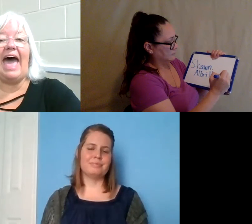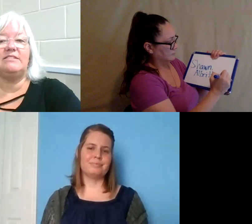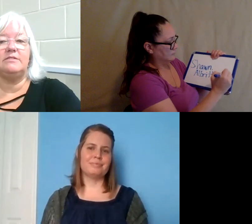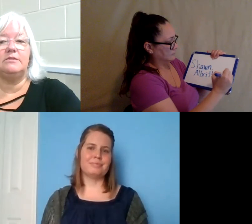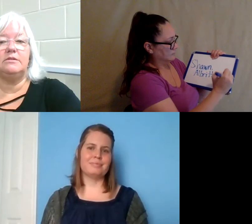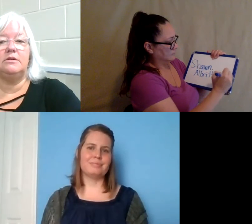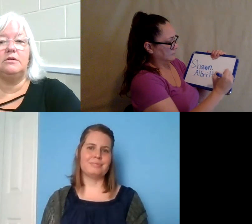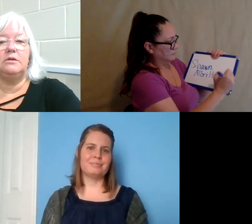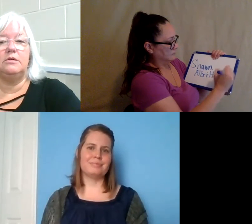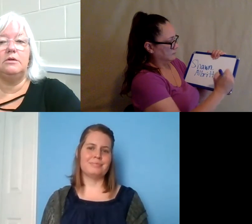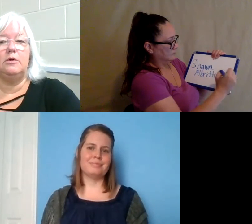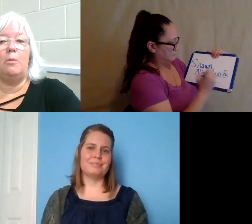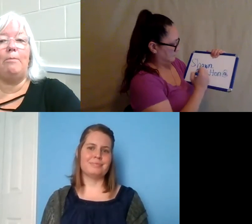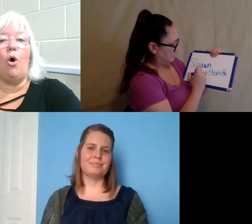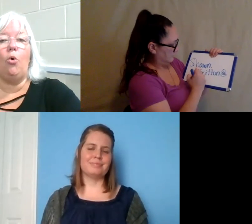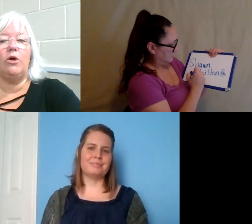at